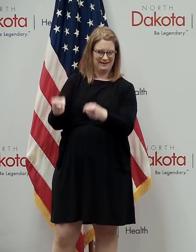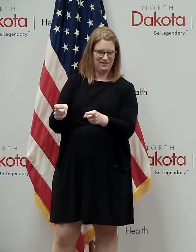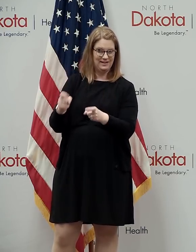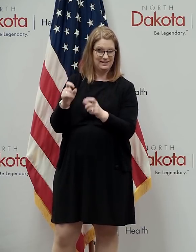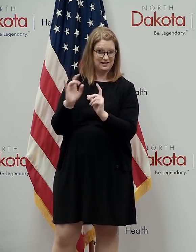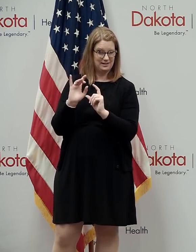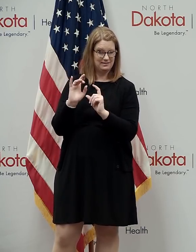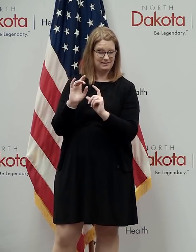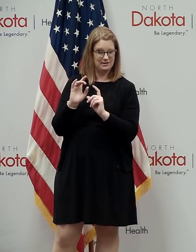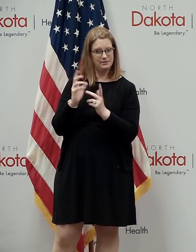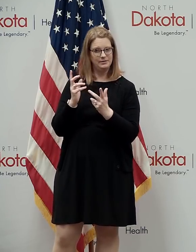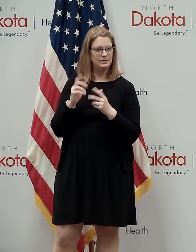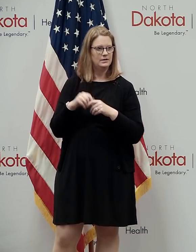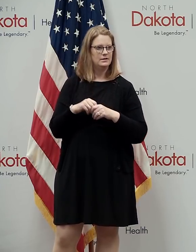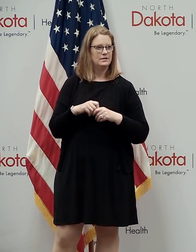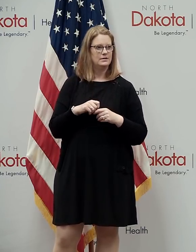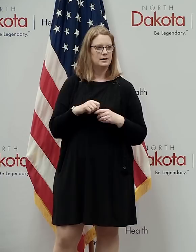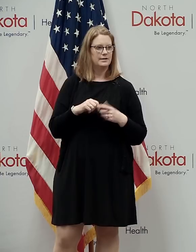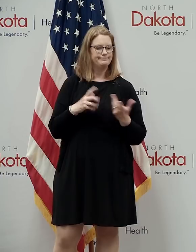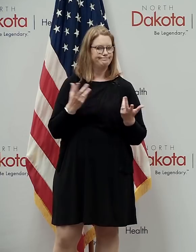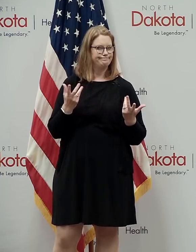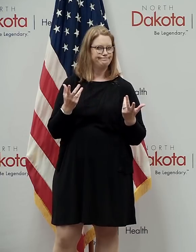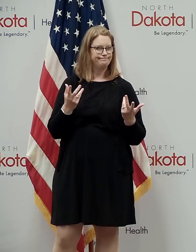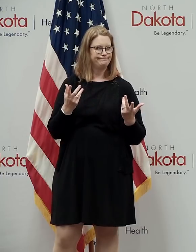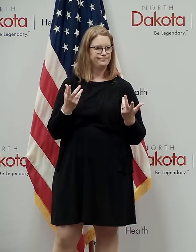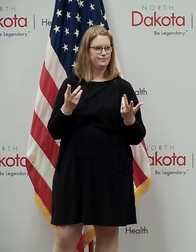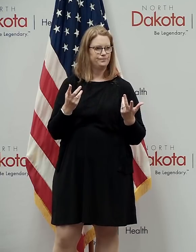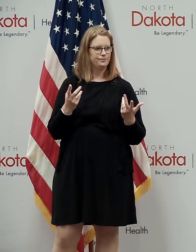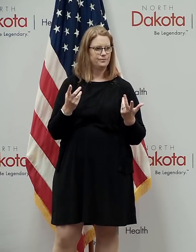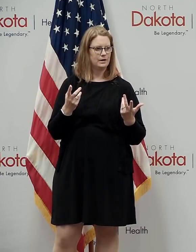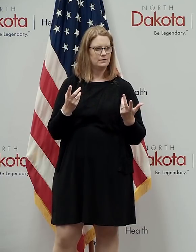So, while we can never make assurances as to